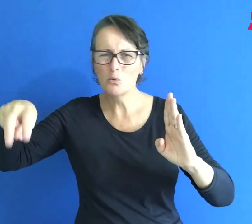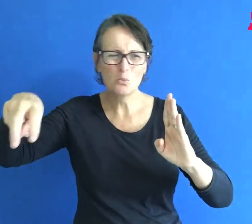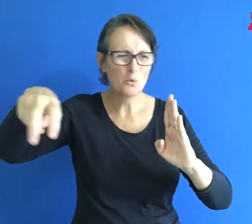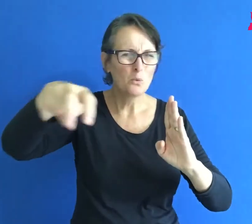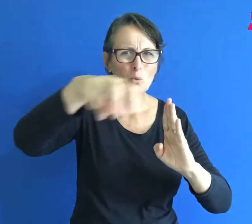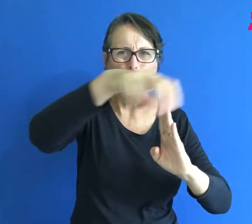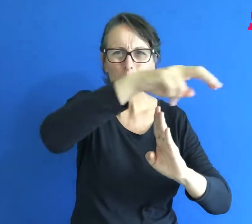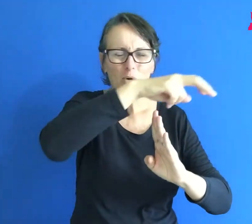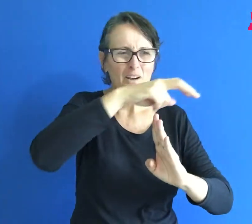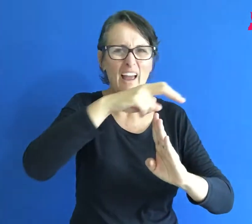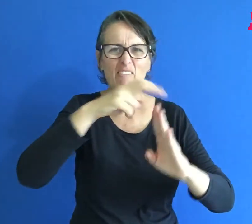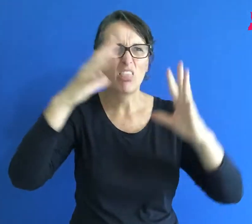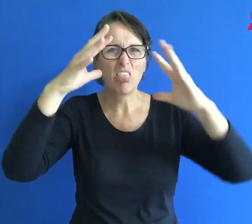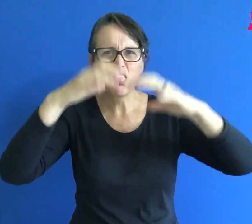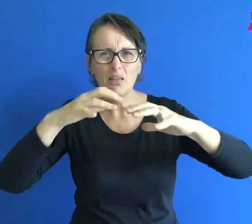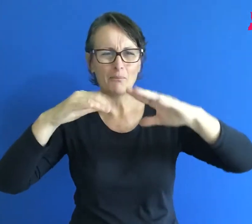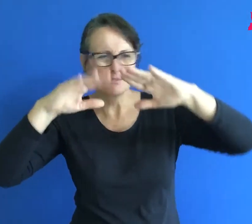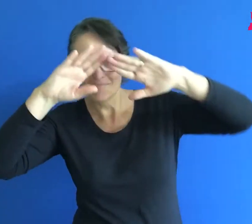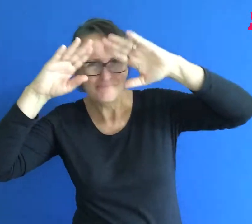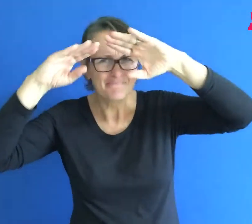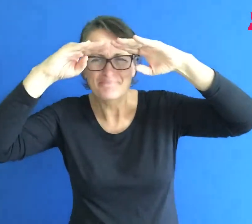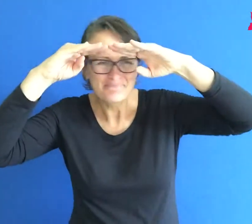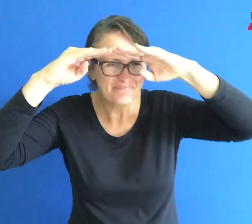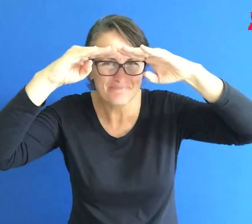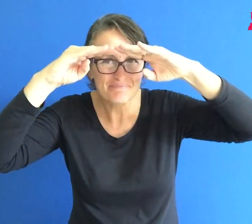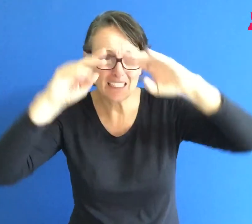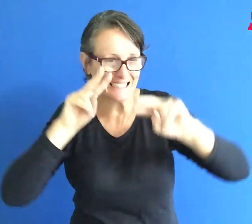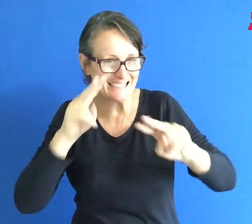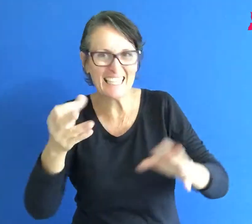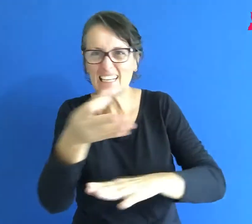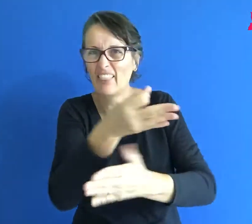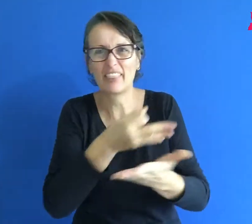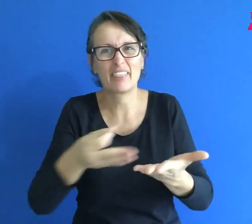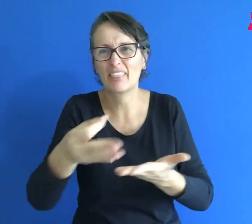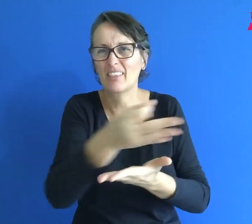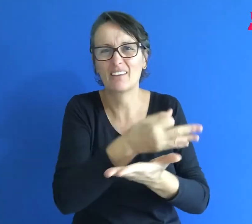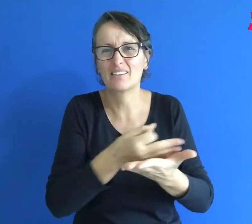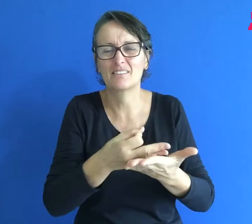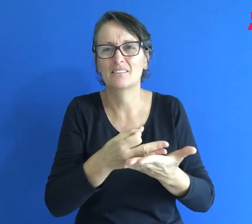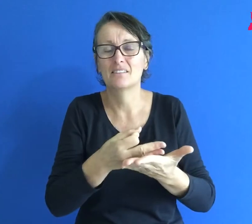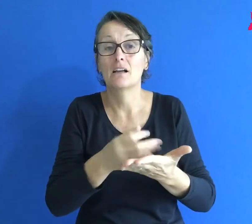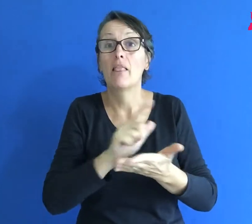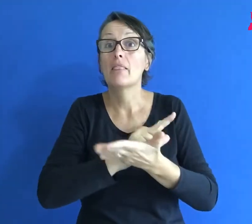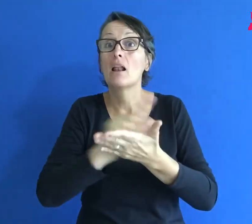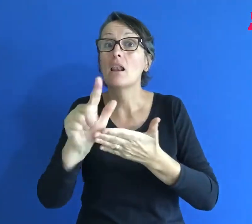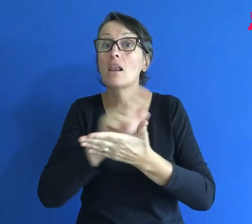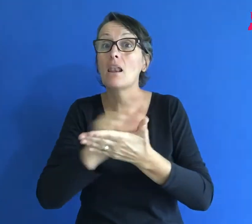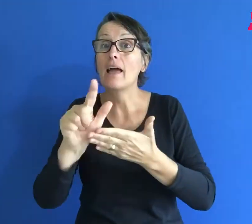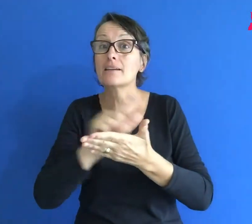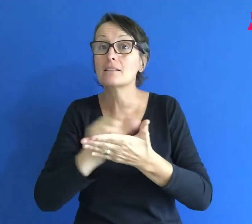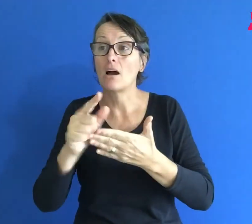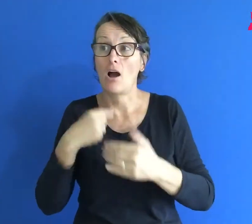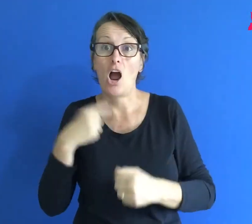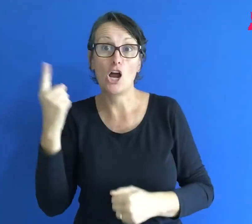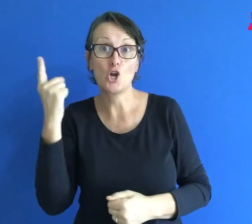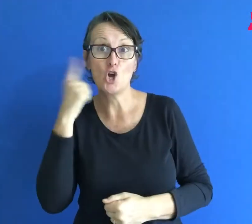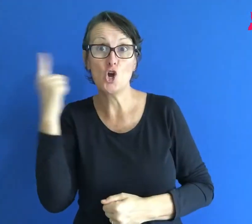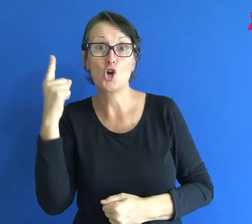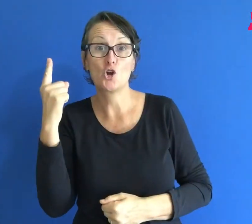inside, not seen anything. And then it was later, second-hand, I heard it was the police